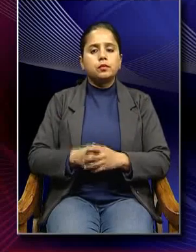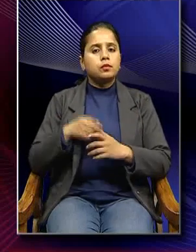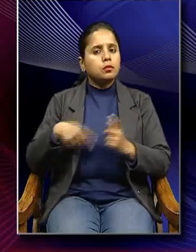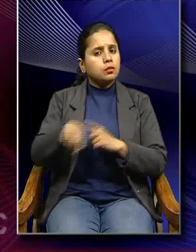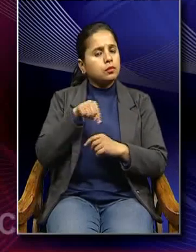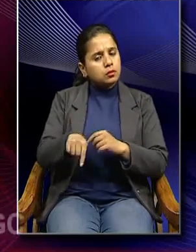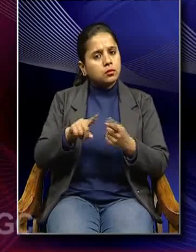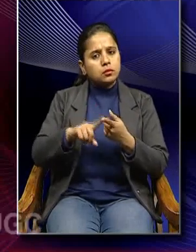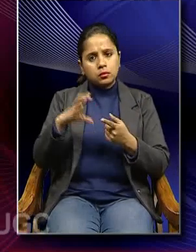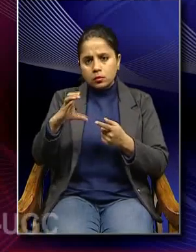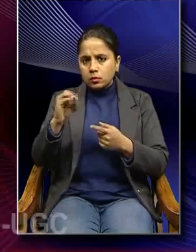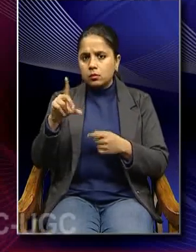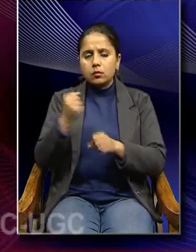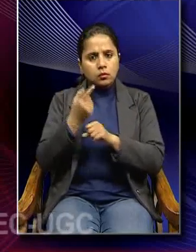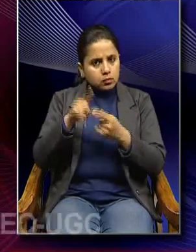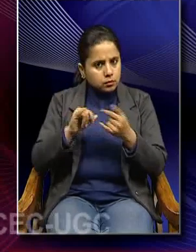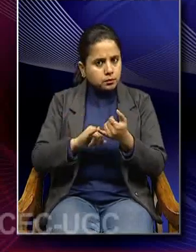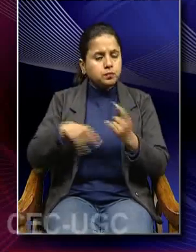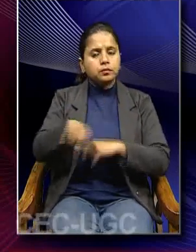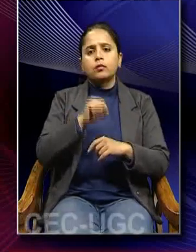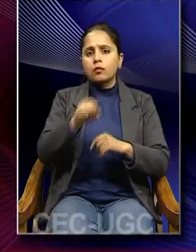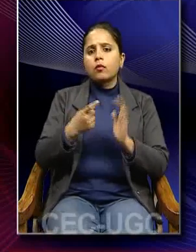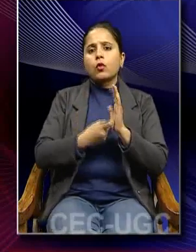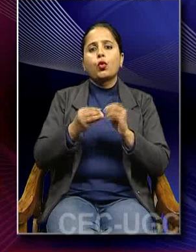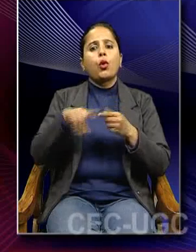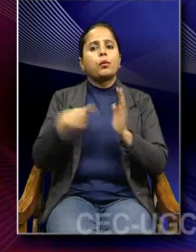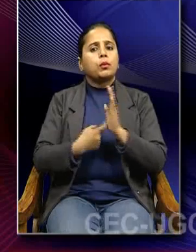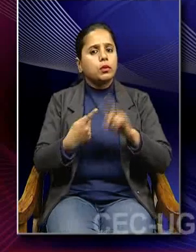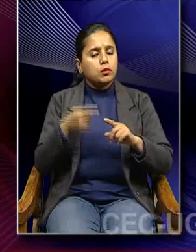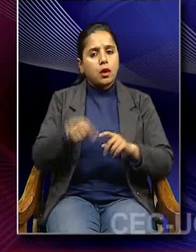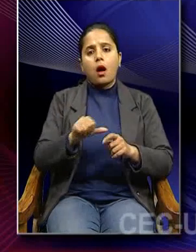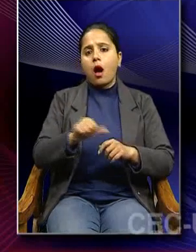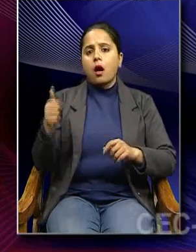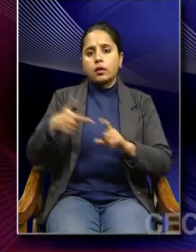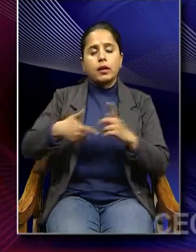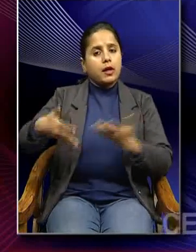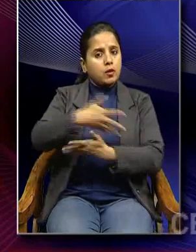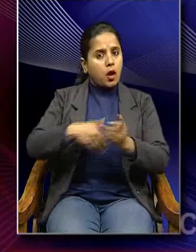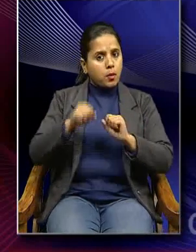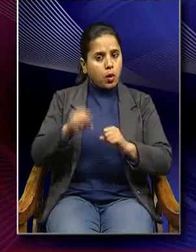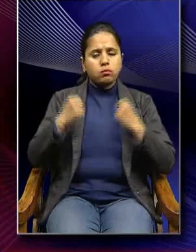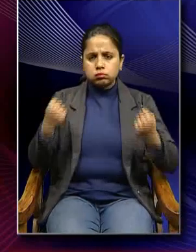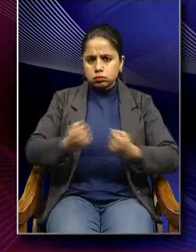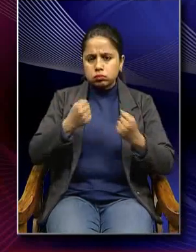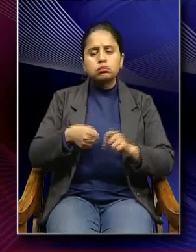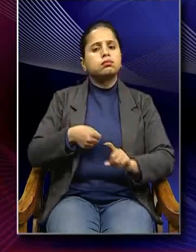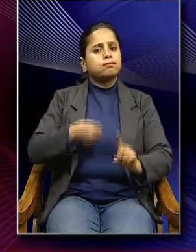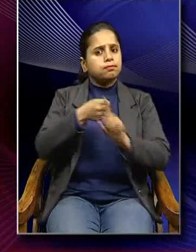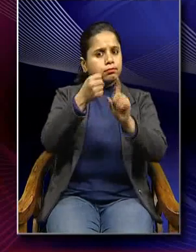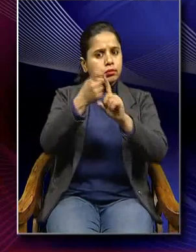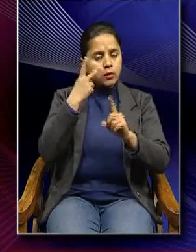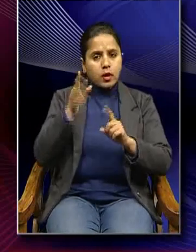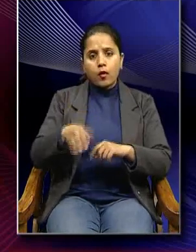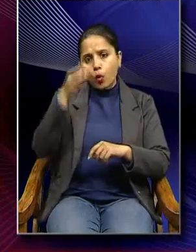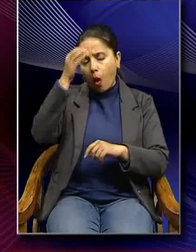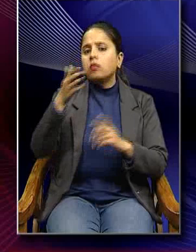Ecologists such as Robert Constanza and other environmental activists, they have also embraced the concept